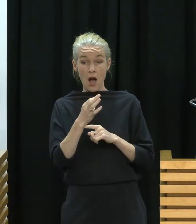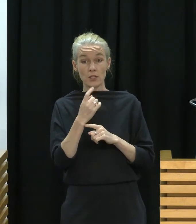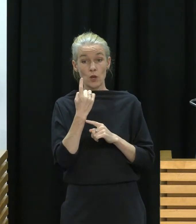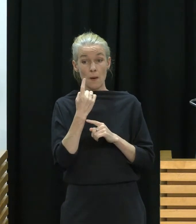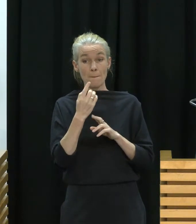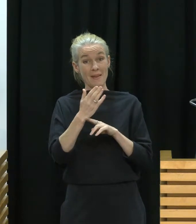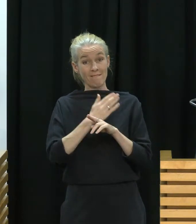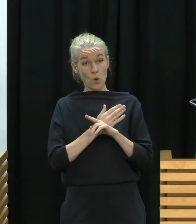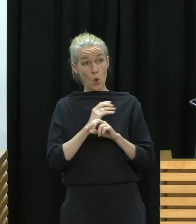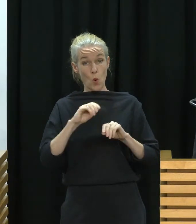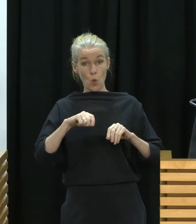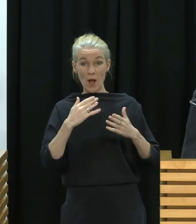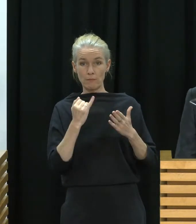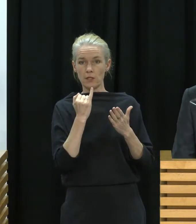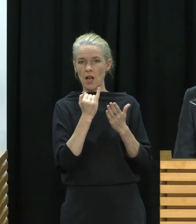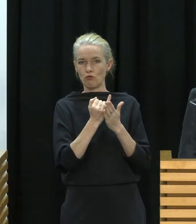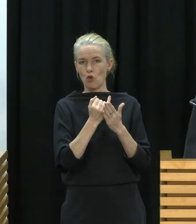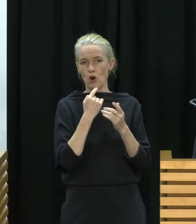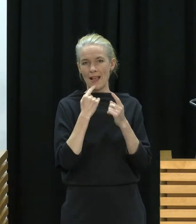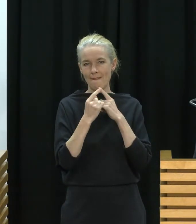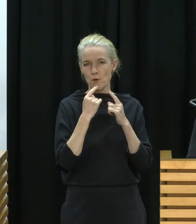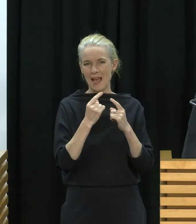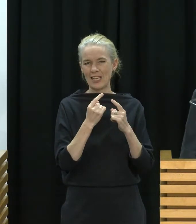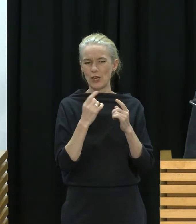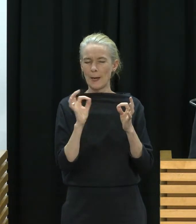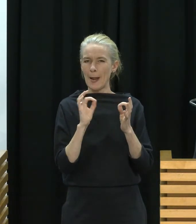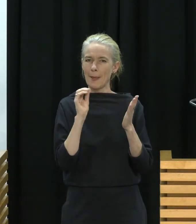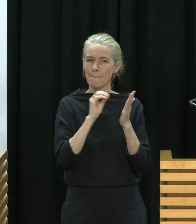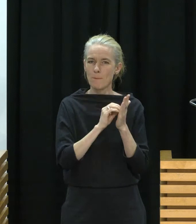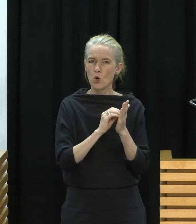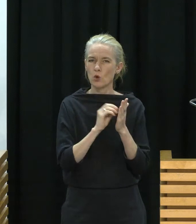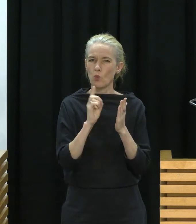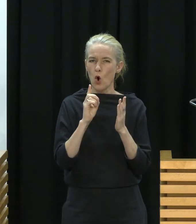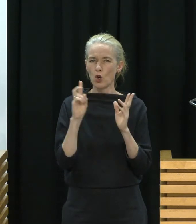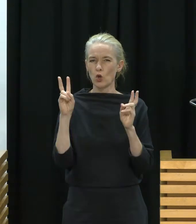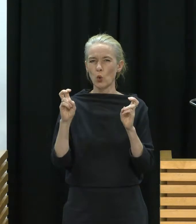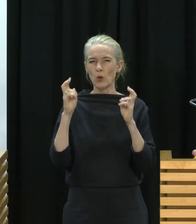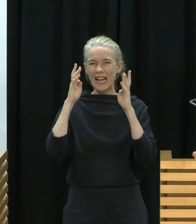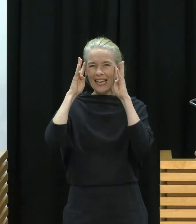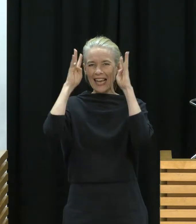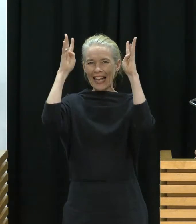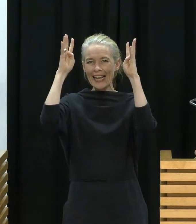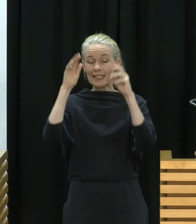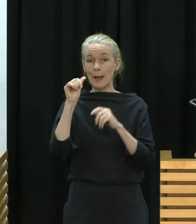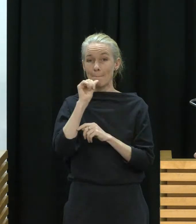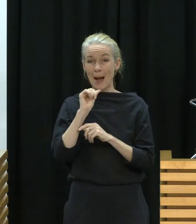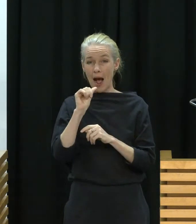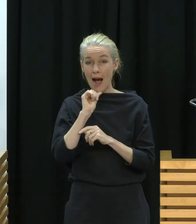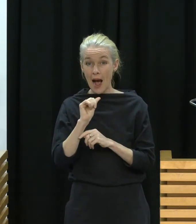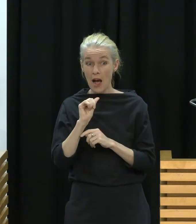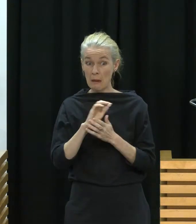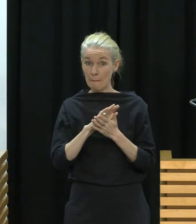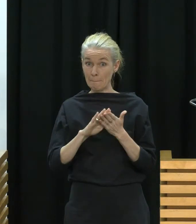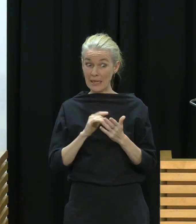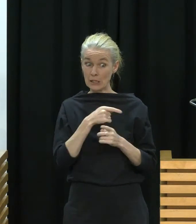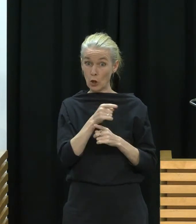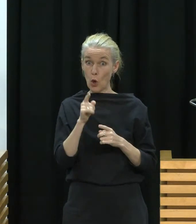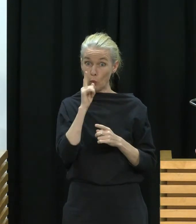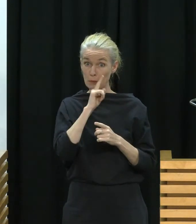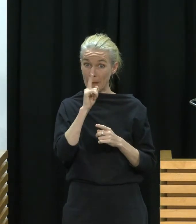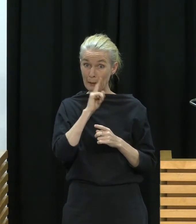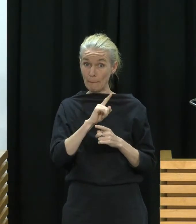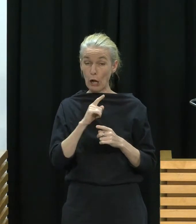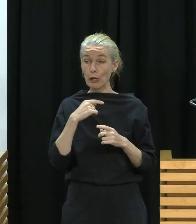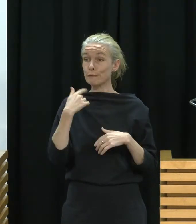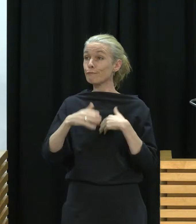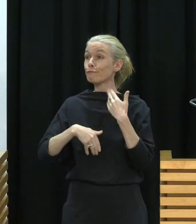bar at that time on the night? Well, the numbers we've got is, over in total, is about 100 people who are in our system who were at